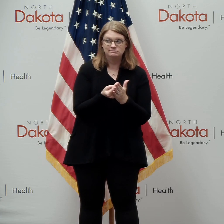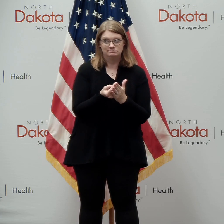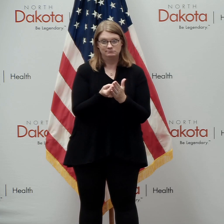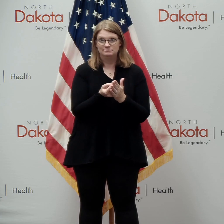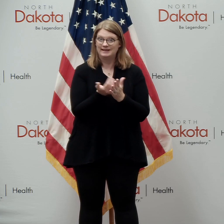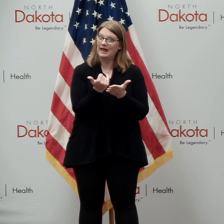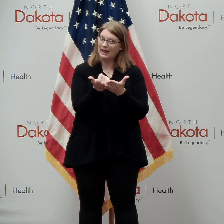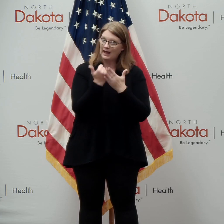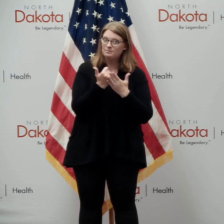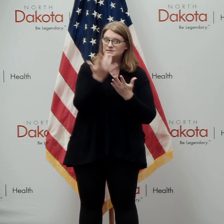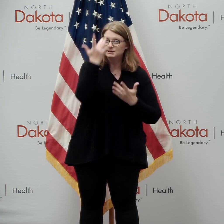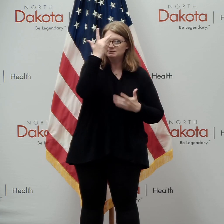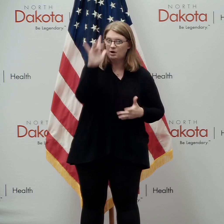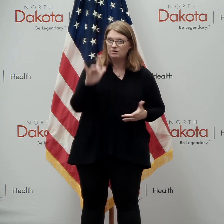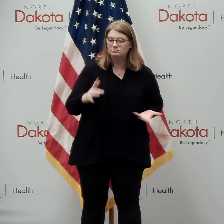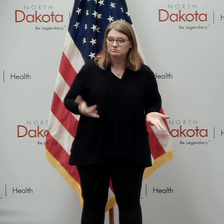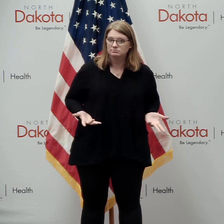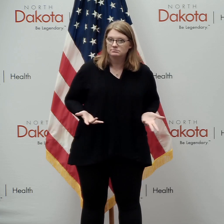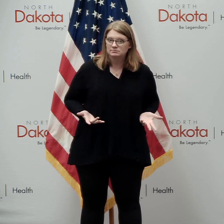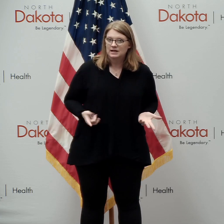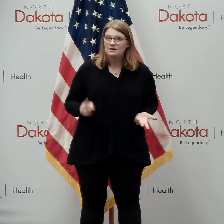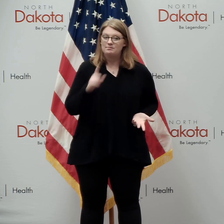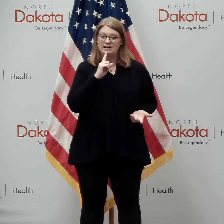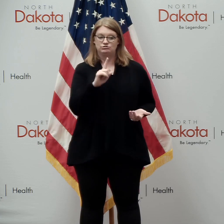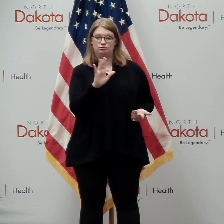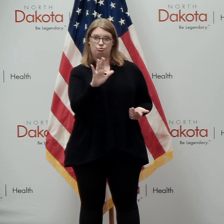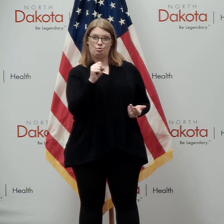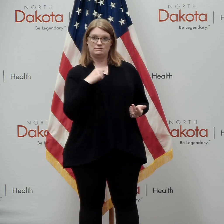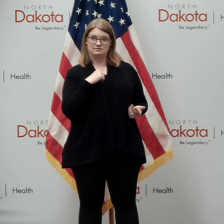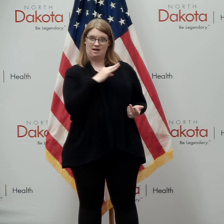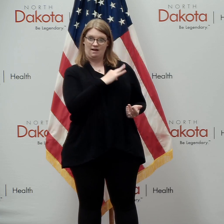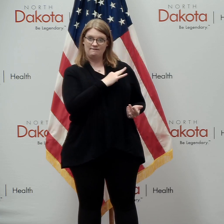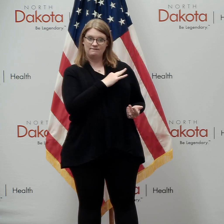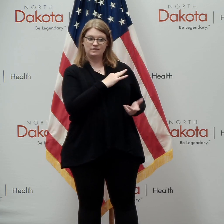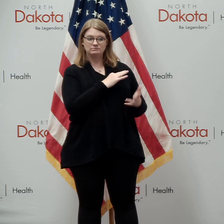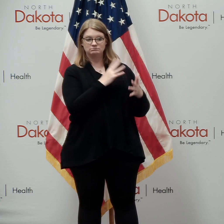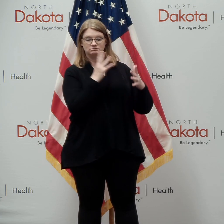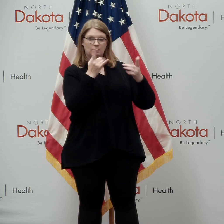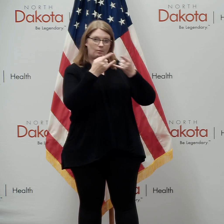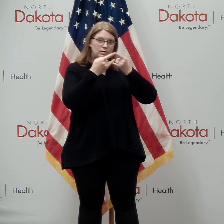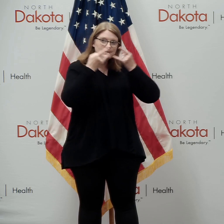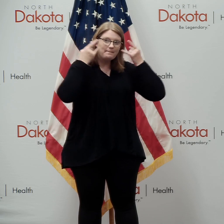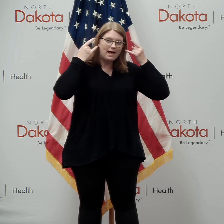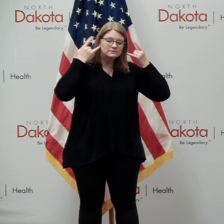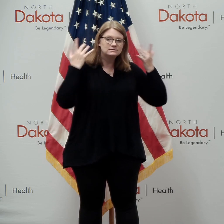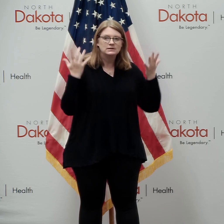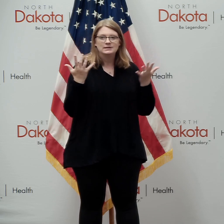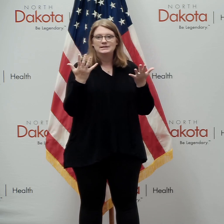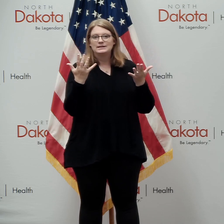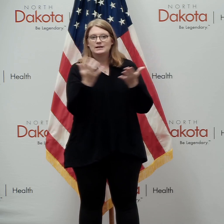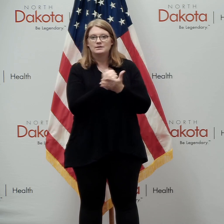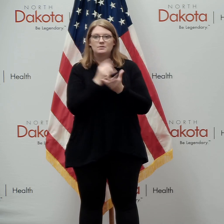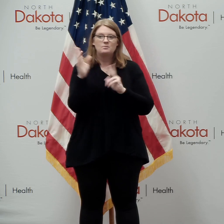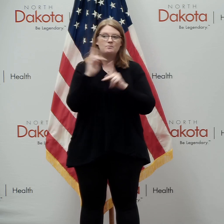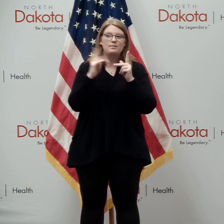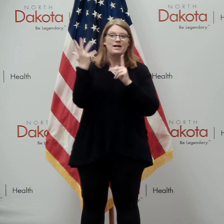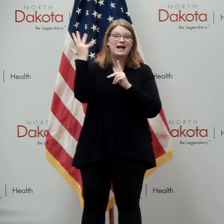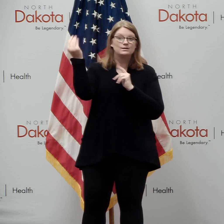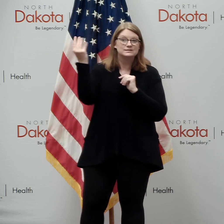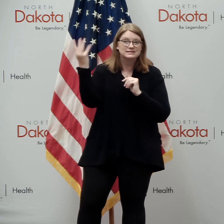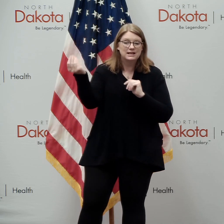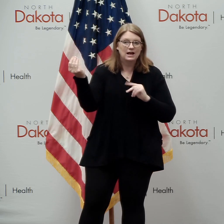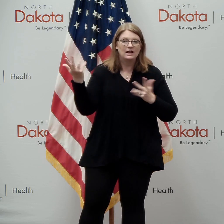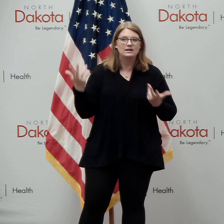us be smart. Make sure that your staff's got an opportunity to wear masks, take advantage of getting people outdoors on this weekend,